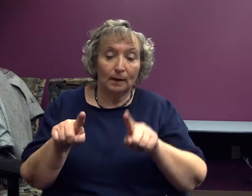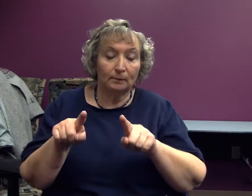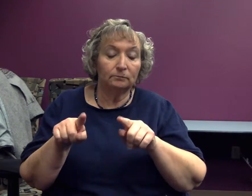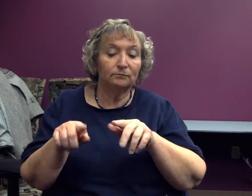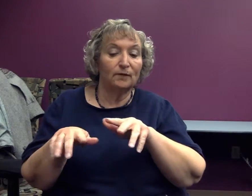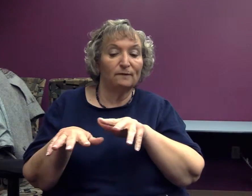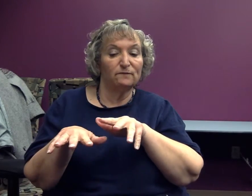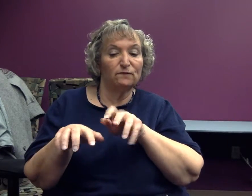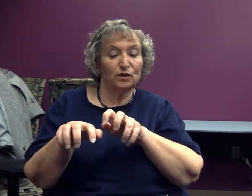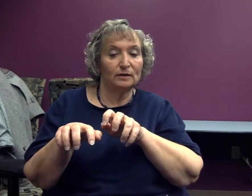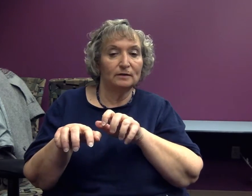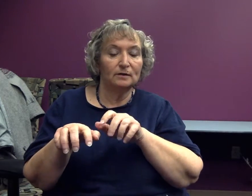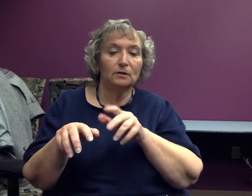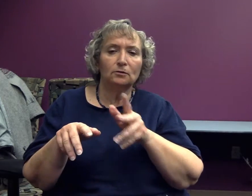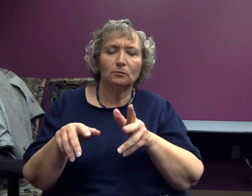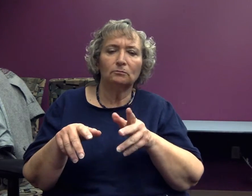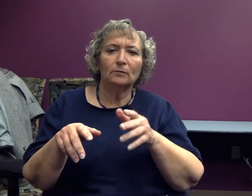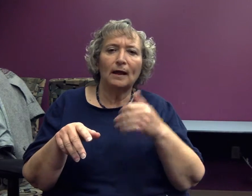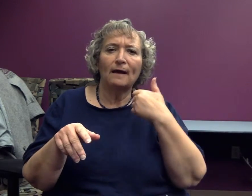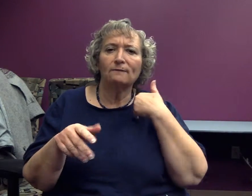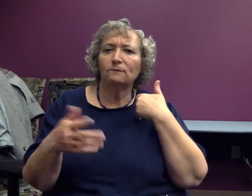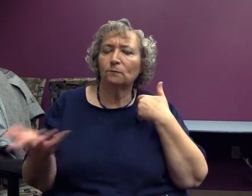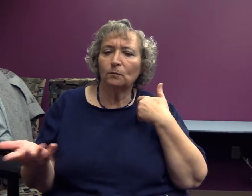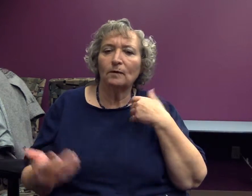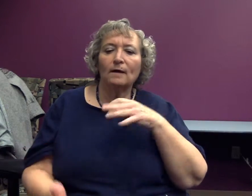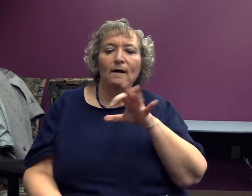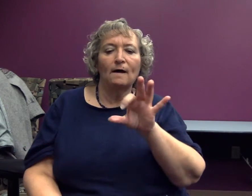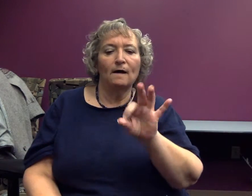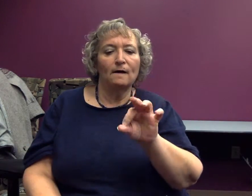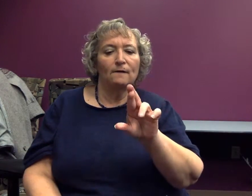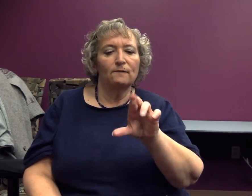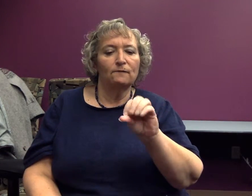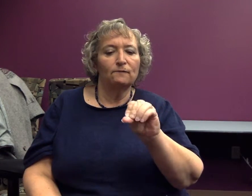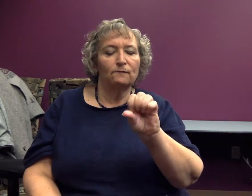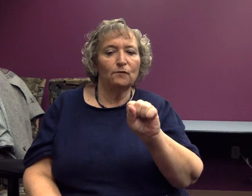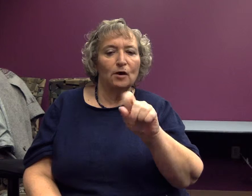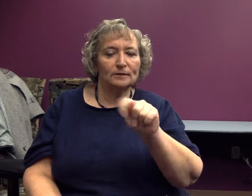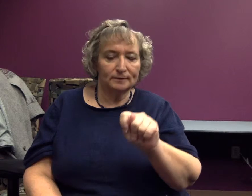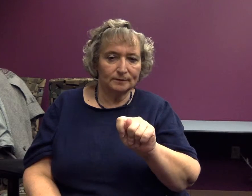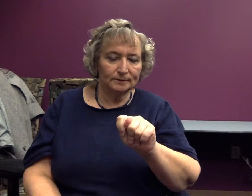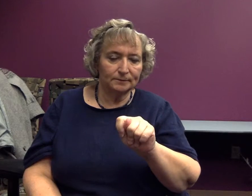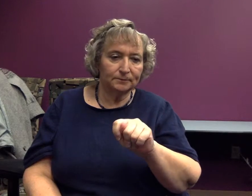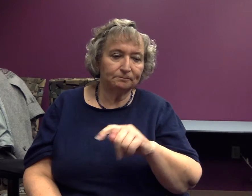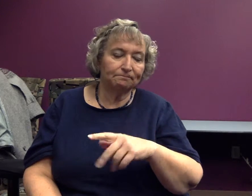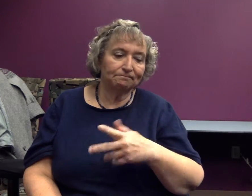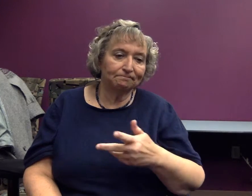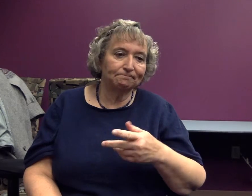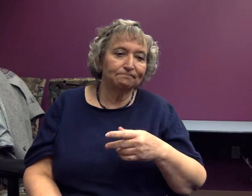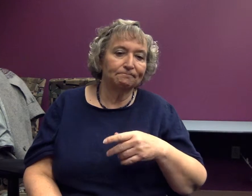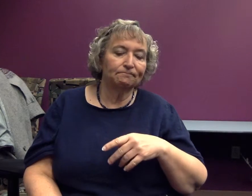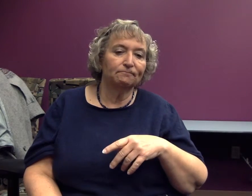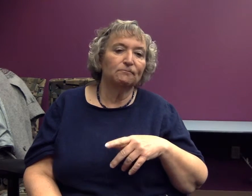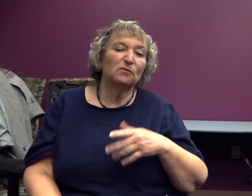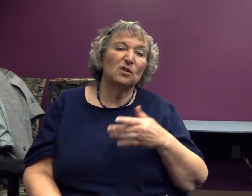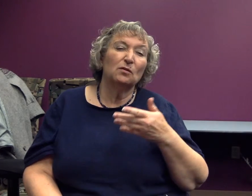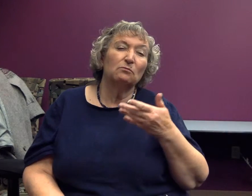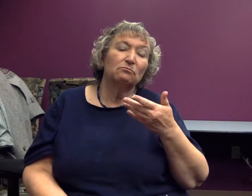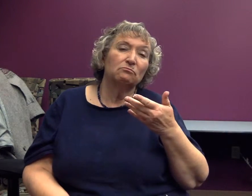have to scrape your windows in the morning, or there's a very good possibility we might get another frost we're